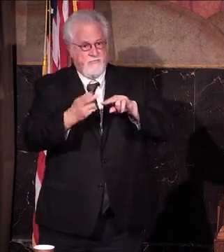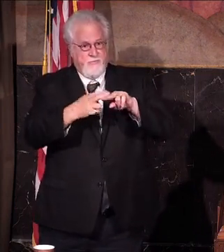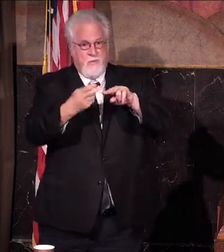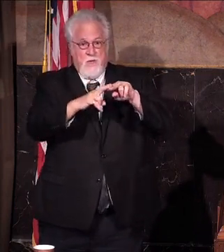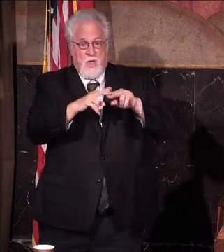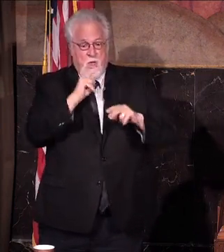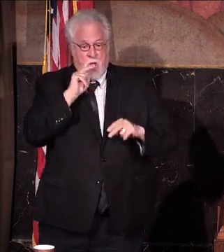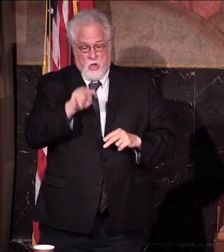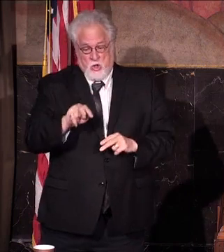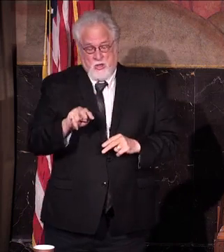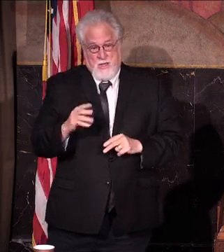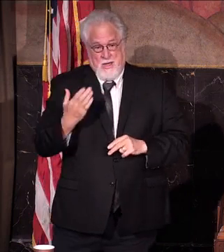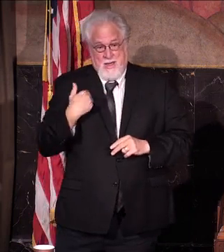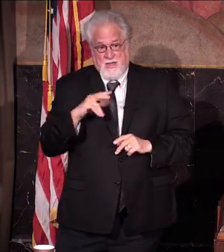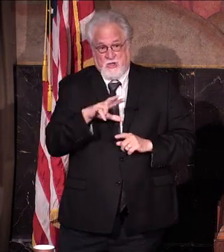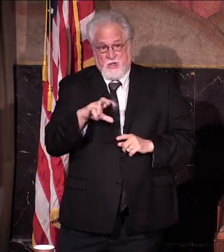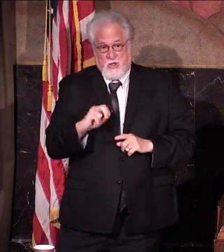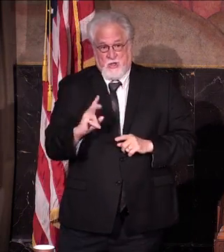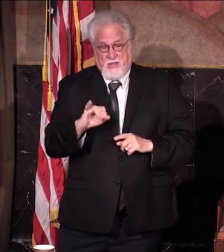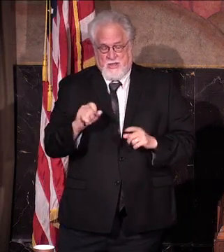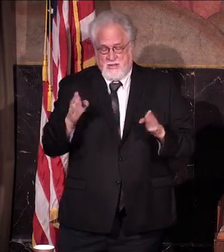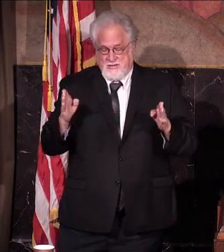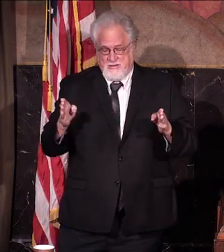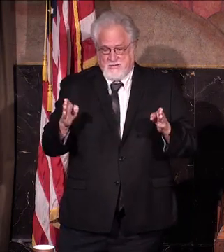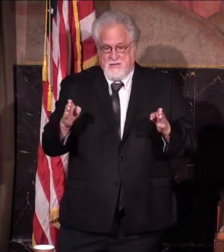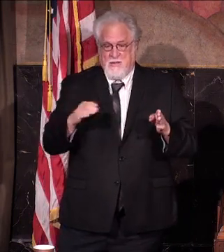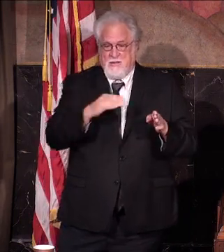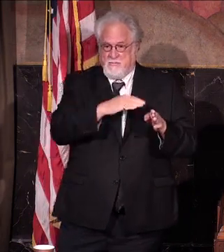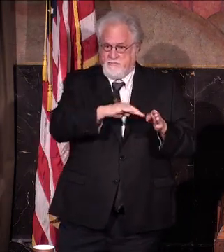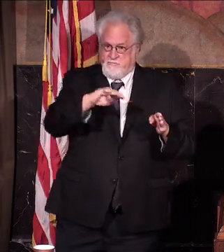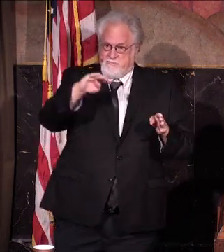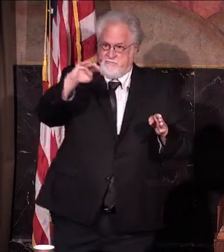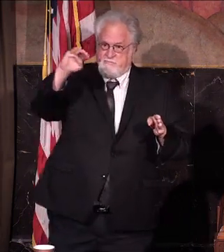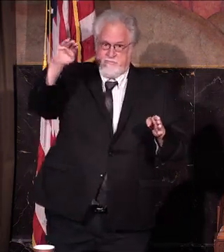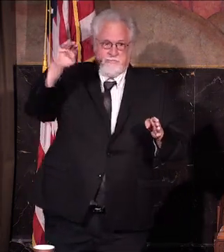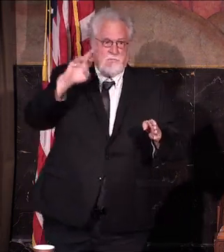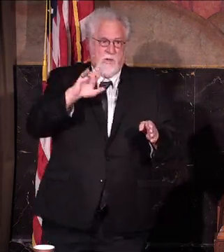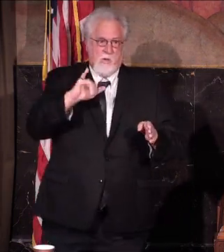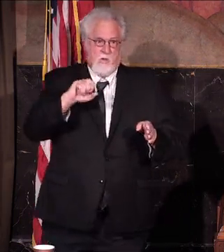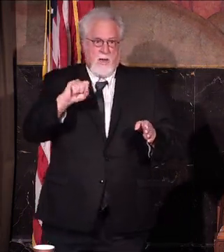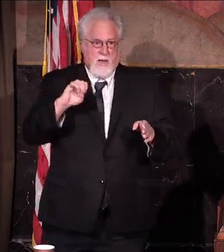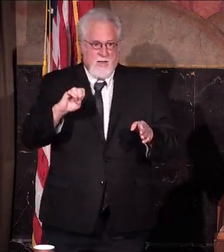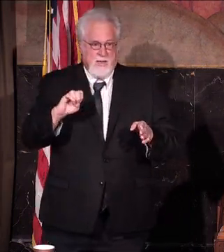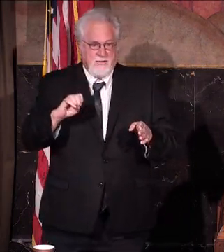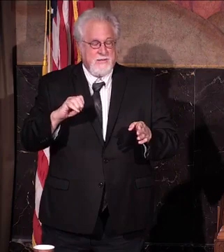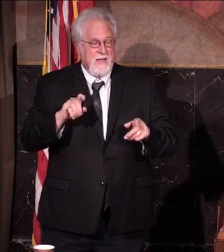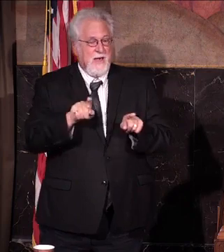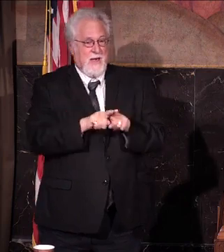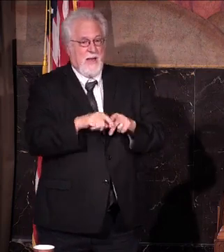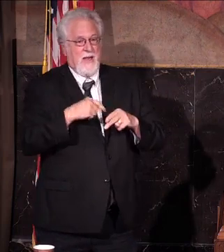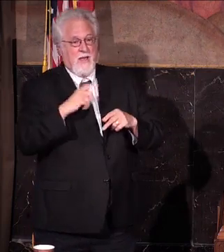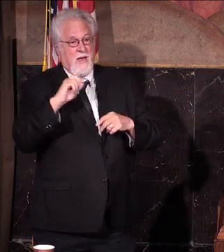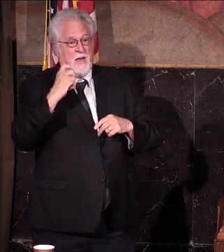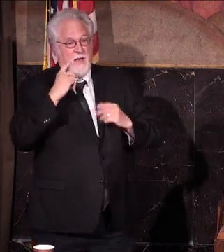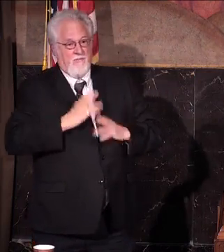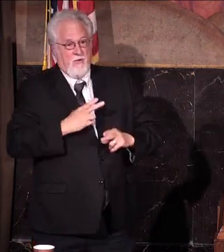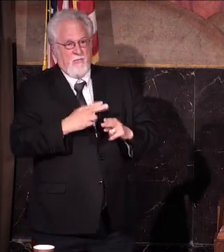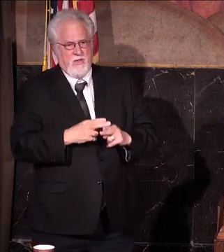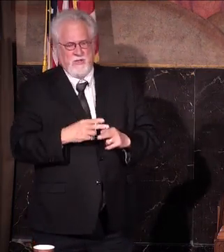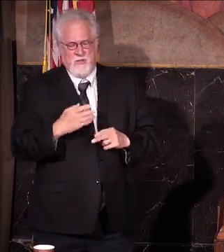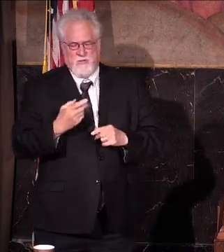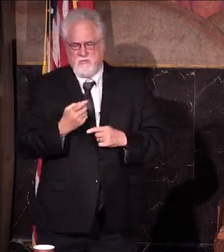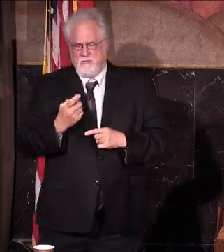you look at the last 30 days or so, it is a fairly steep rise that we've been seeing. As the Governor mentioned, the last 2 or